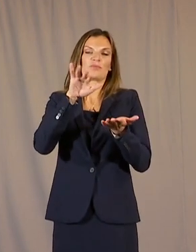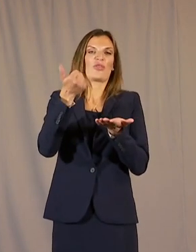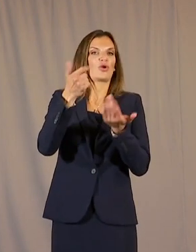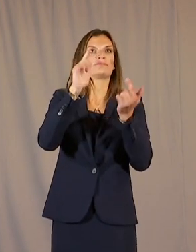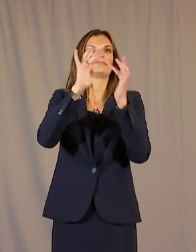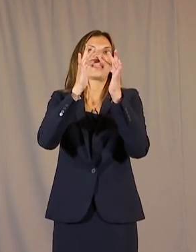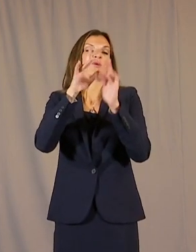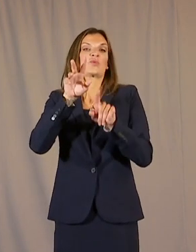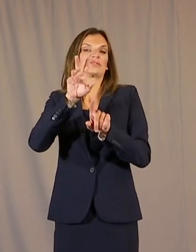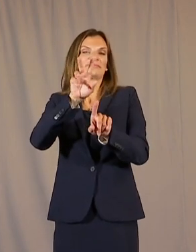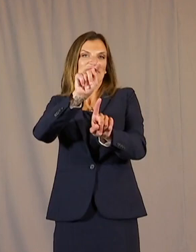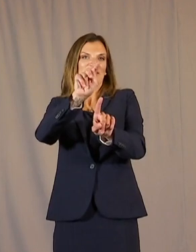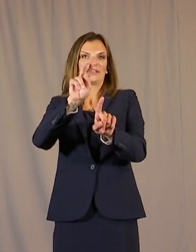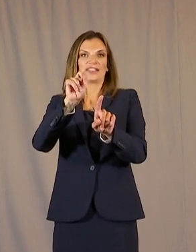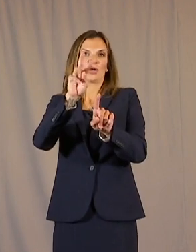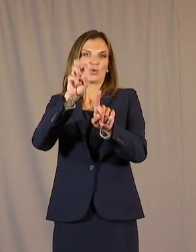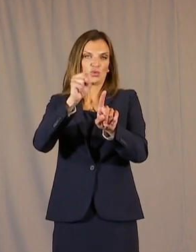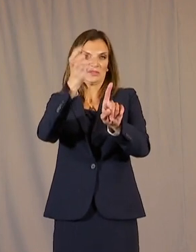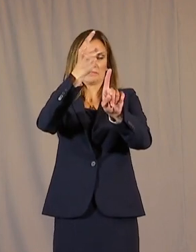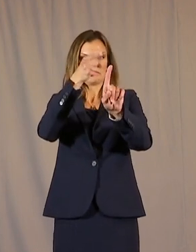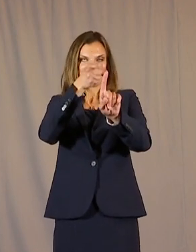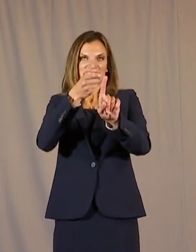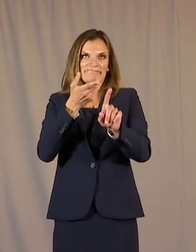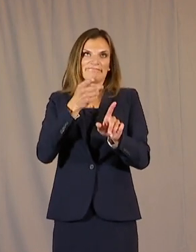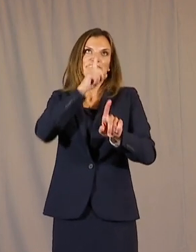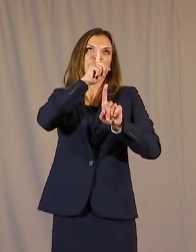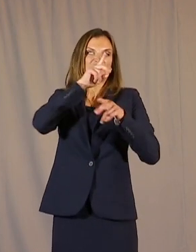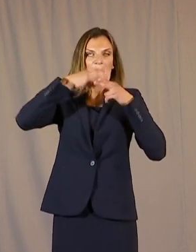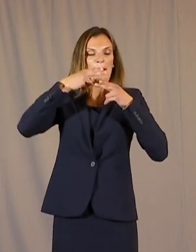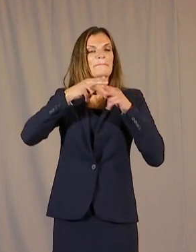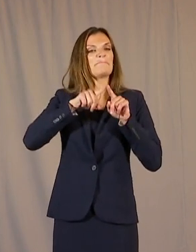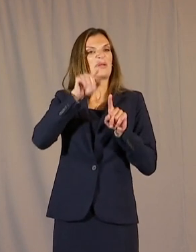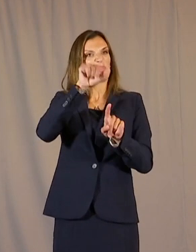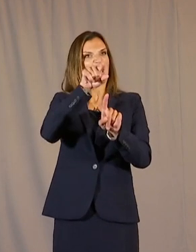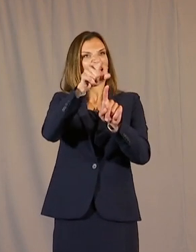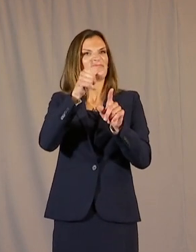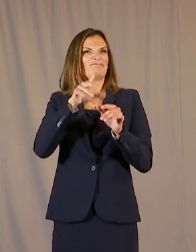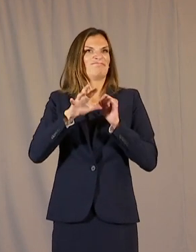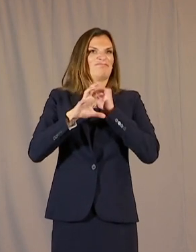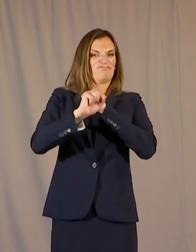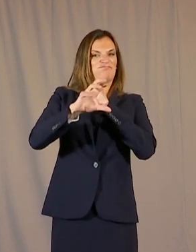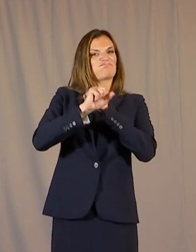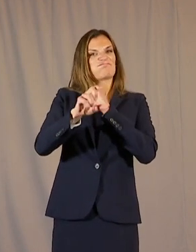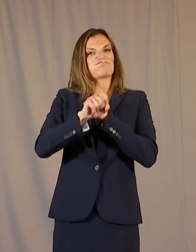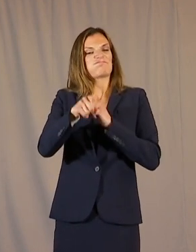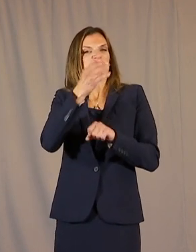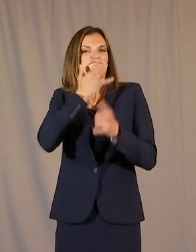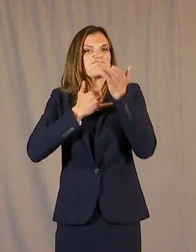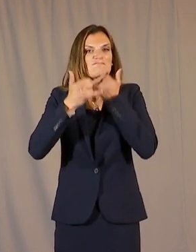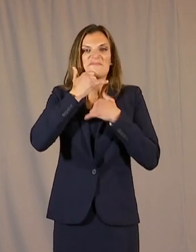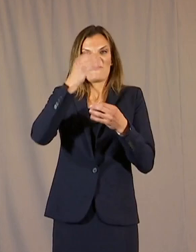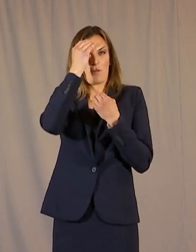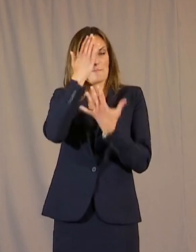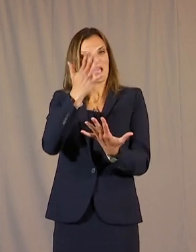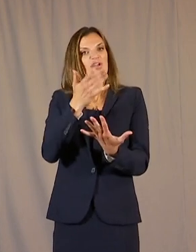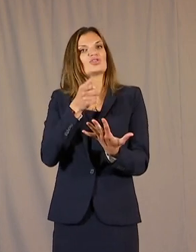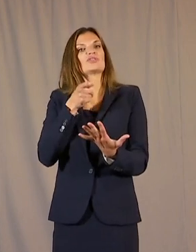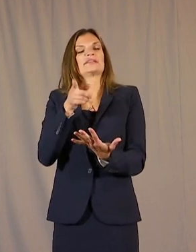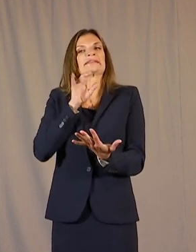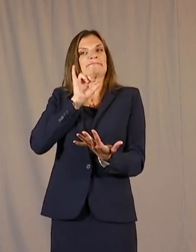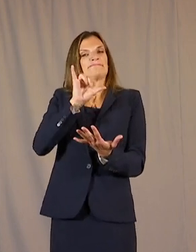in terms of misinformation. I just want to say that that's one of our other takeaways, that so much of what the resistance that